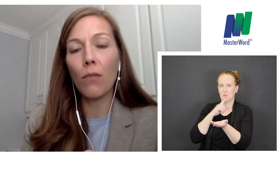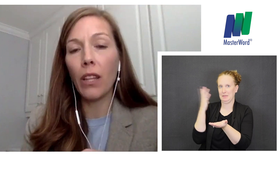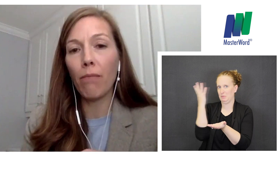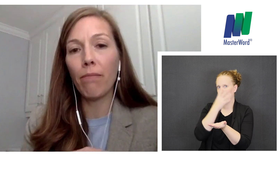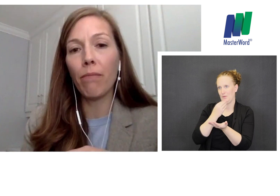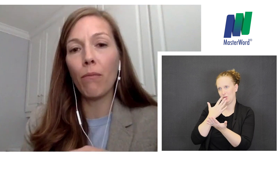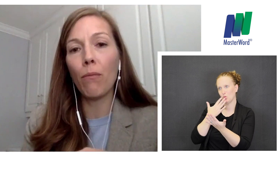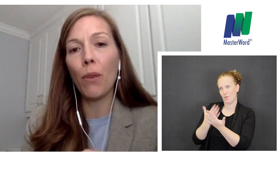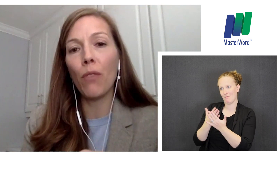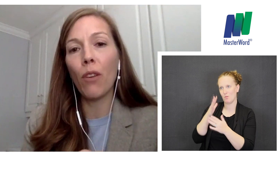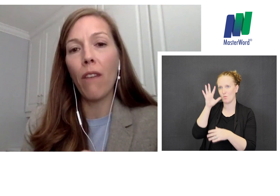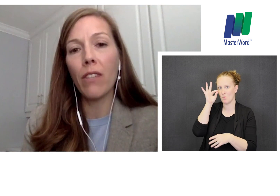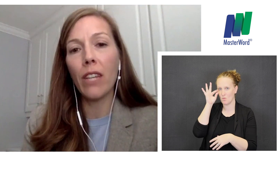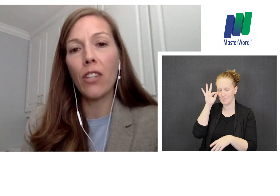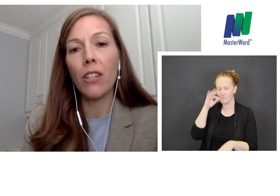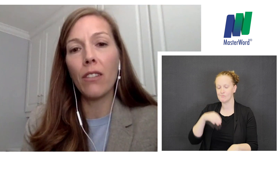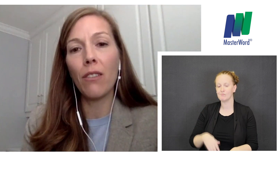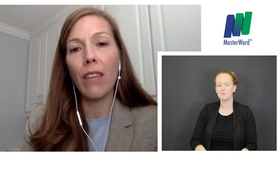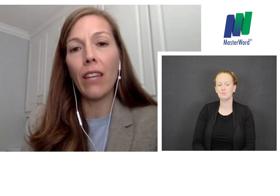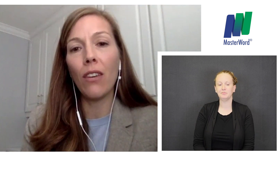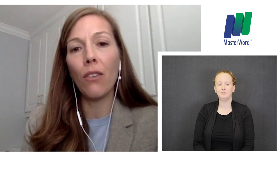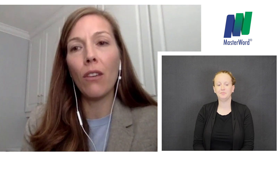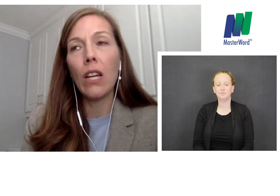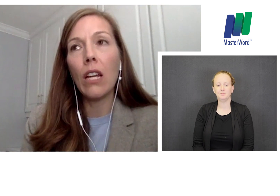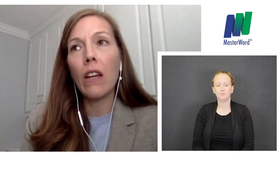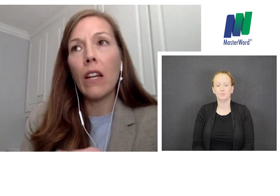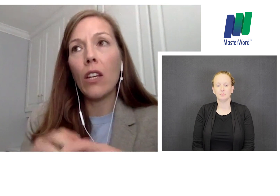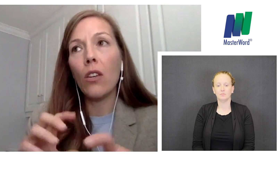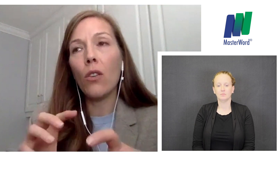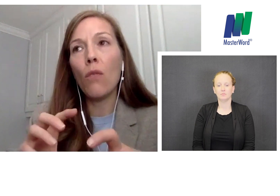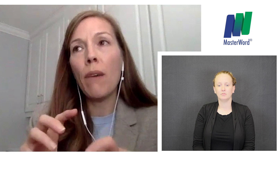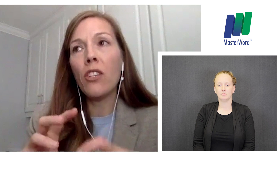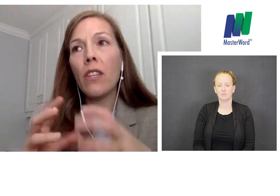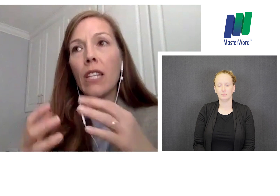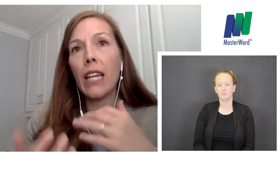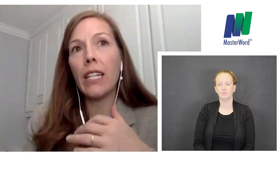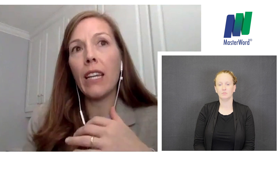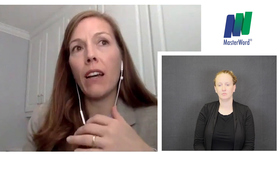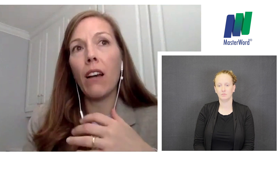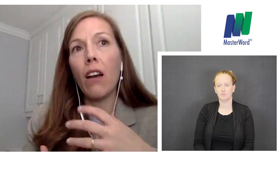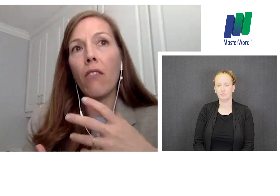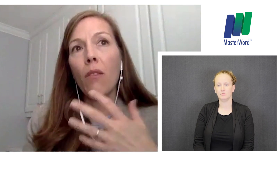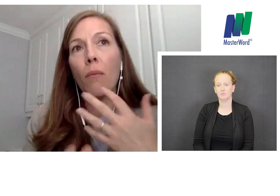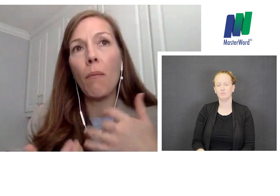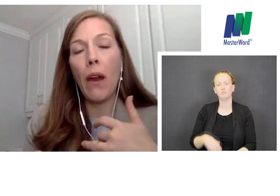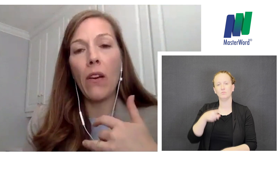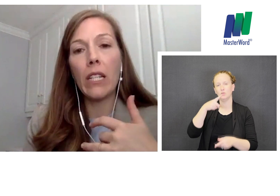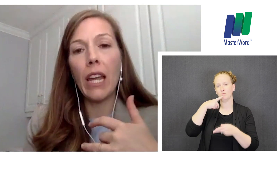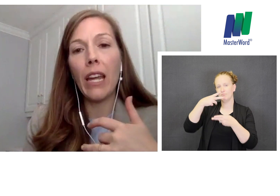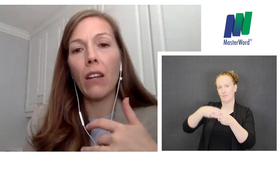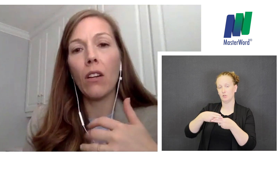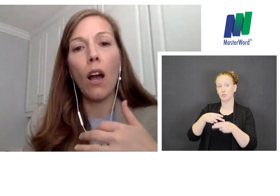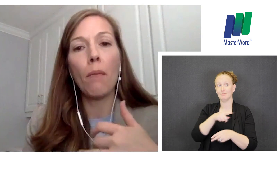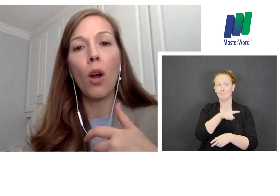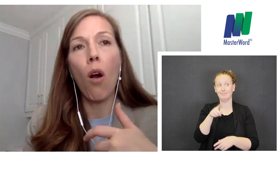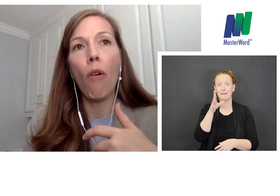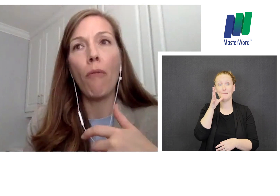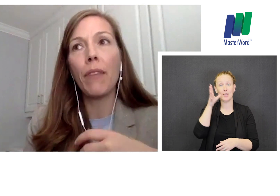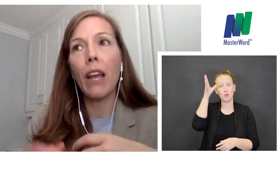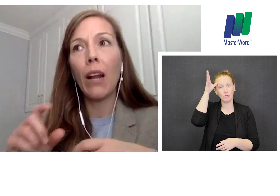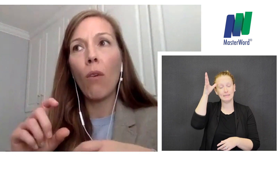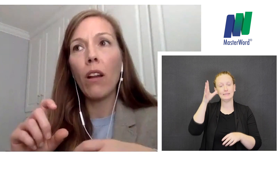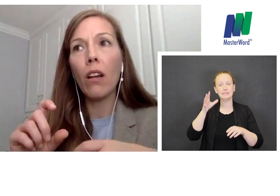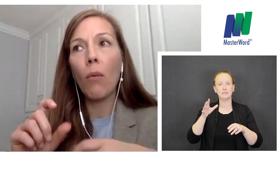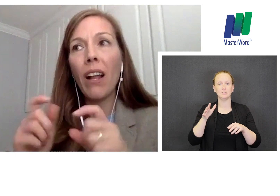this really beautiful conversation, so thank you. You mentioned this idea of the parents staying